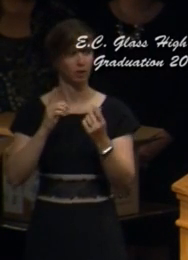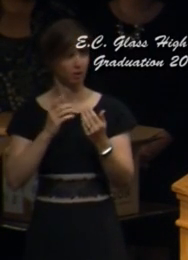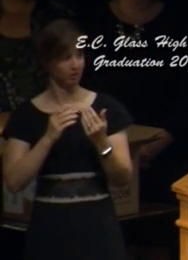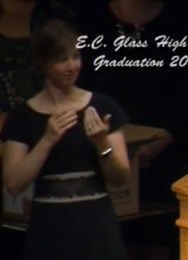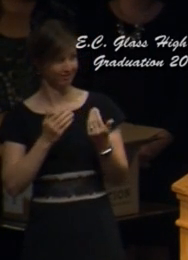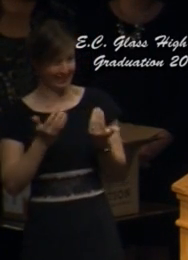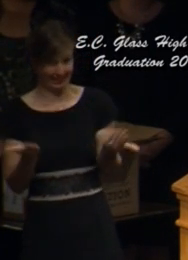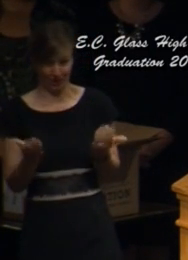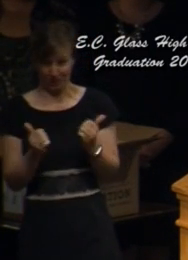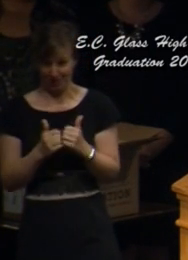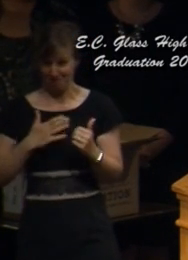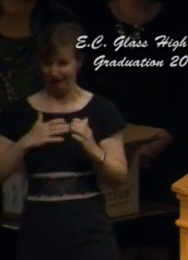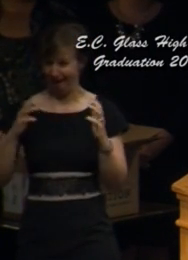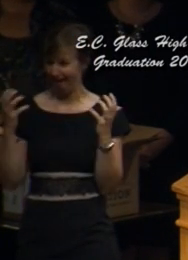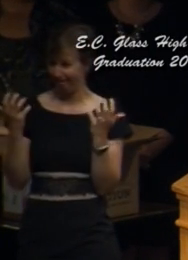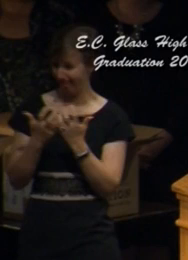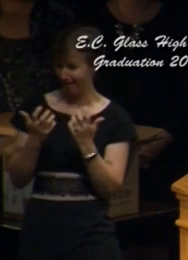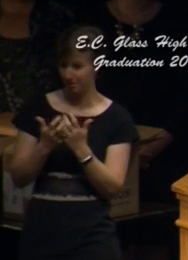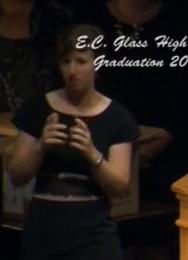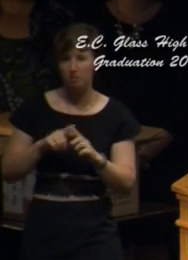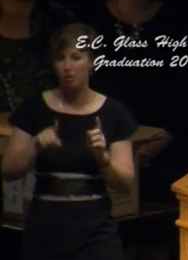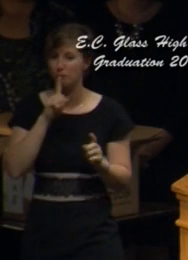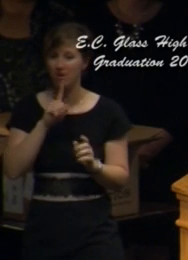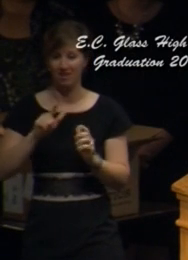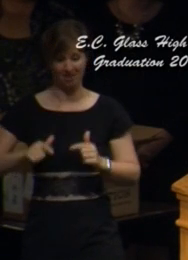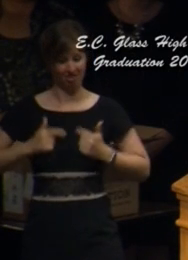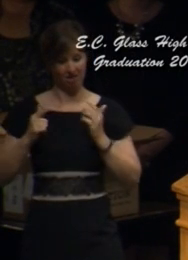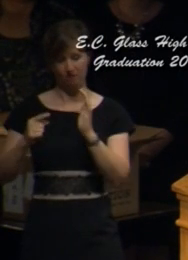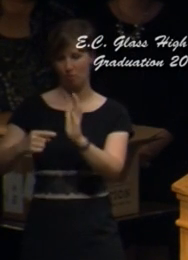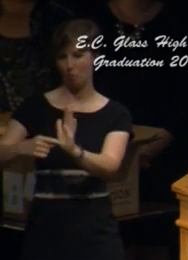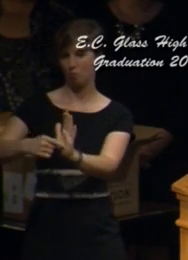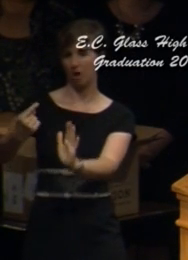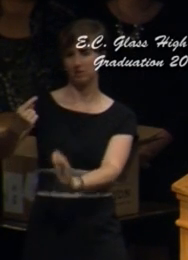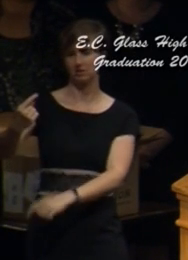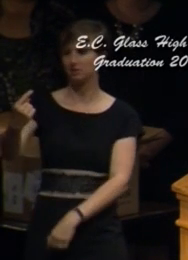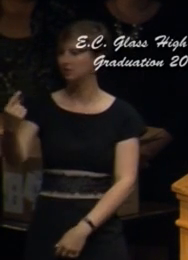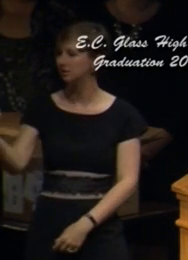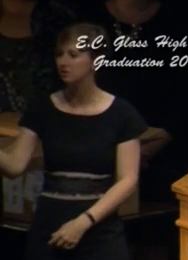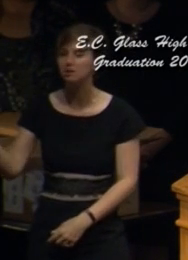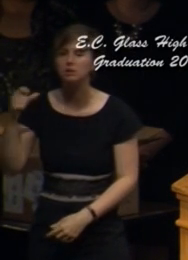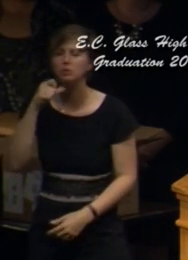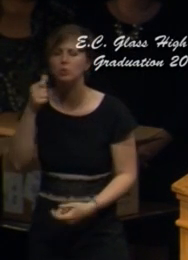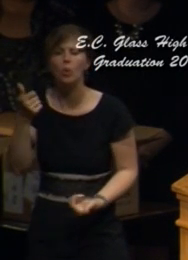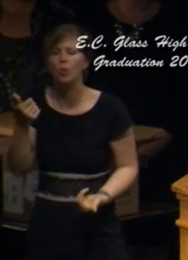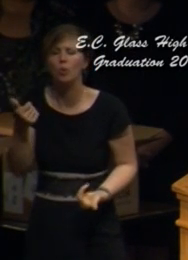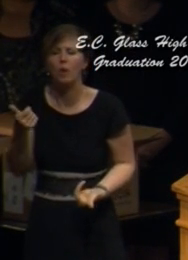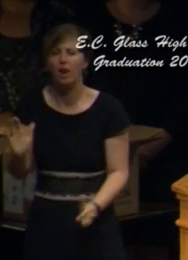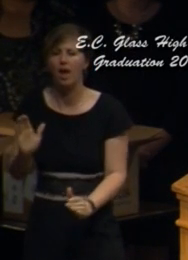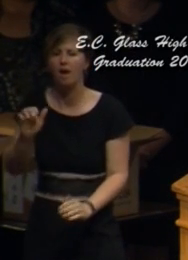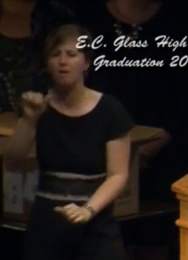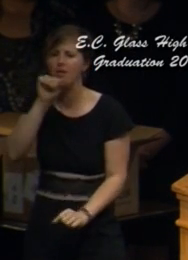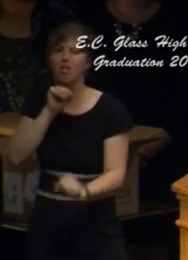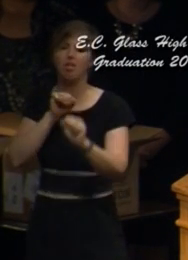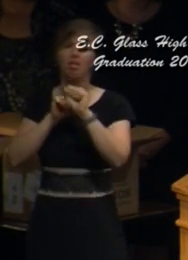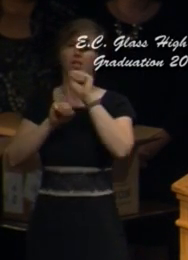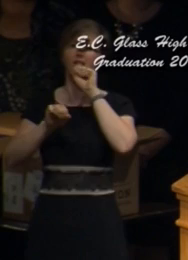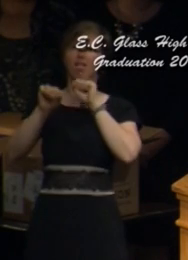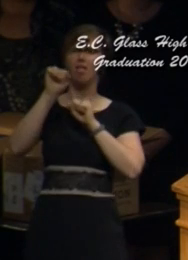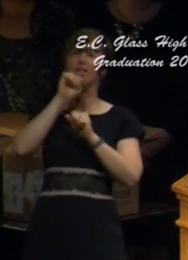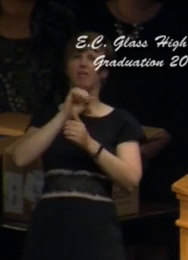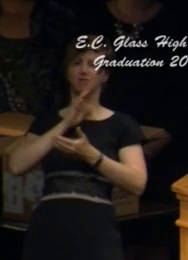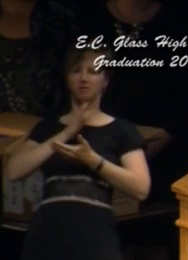classmates, but we really only live once. Do not let tough obstacles stop you from reaching